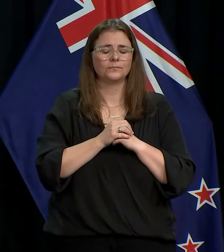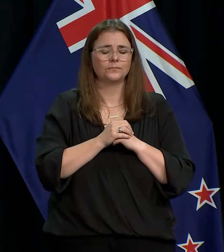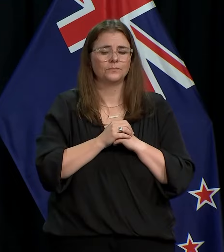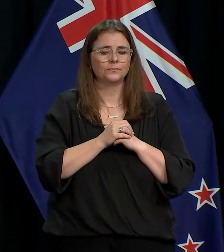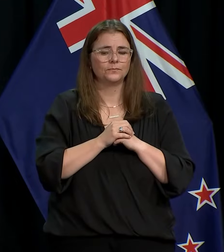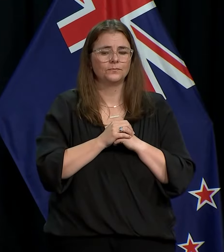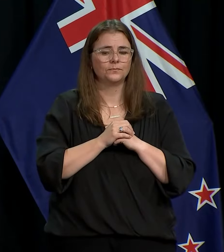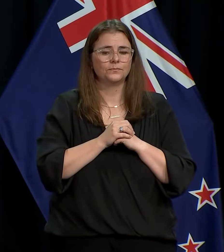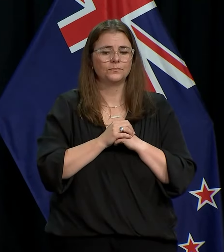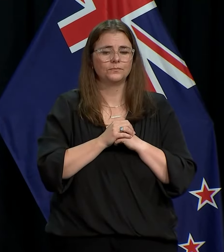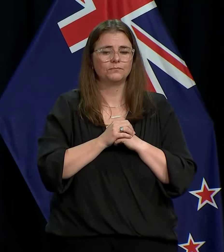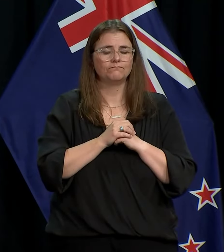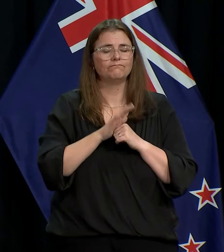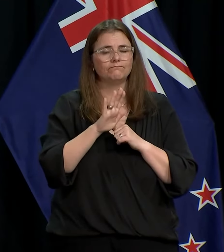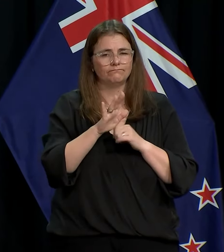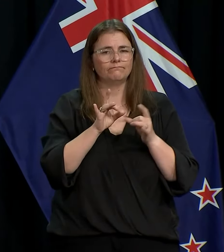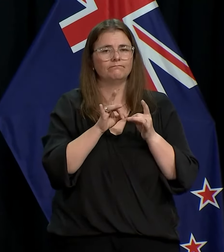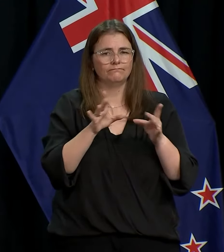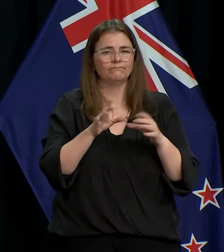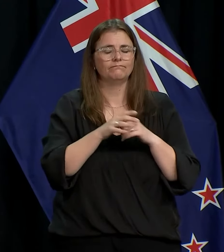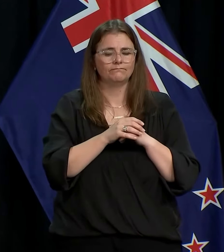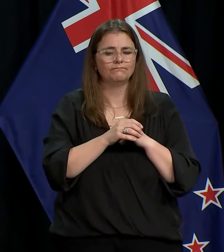we've absolutely recognised